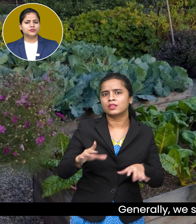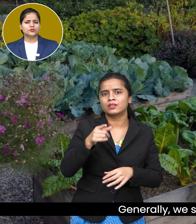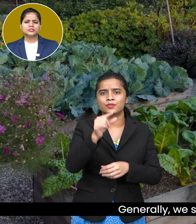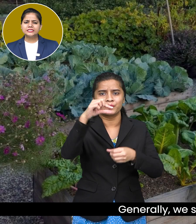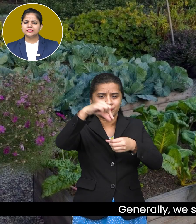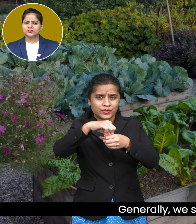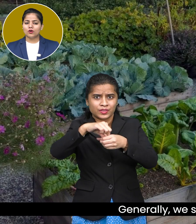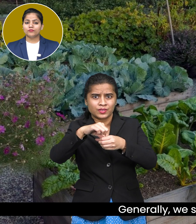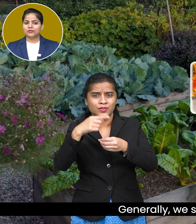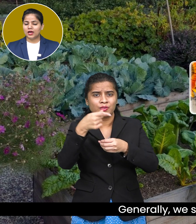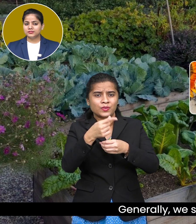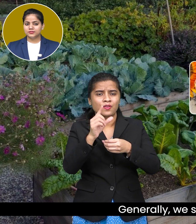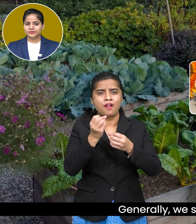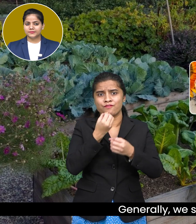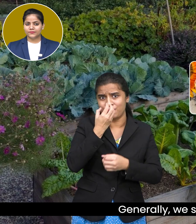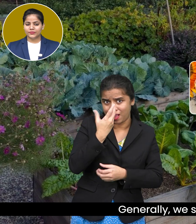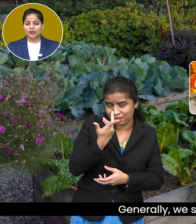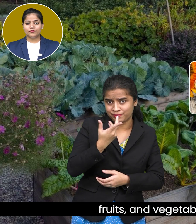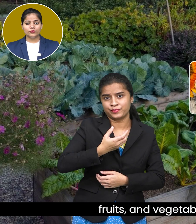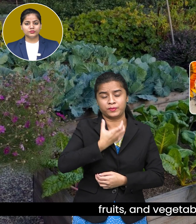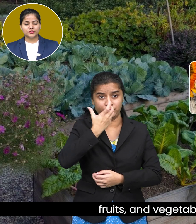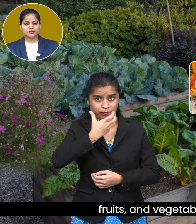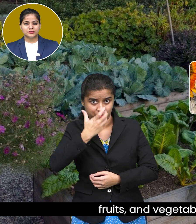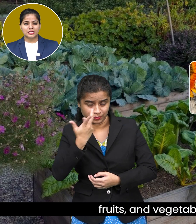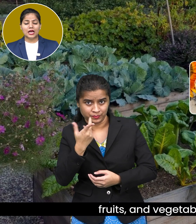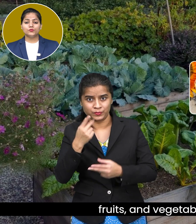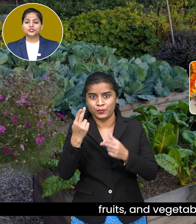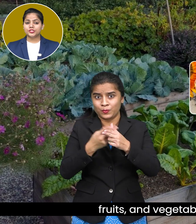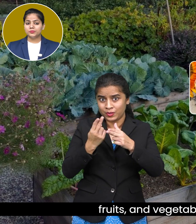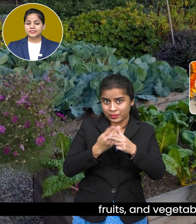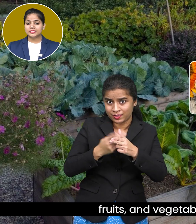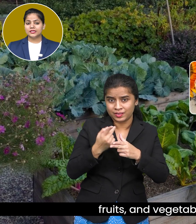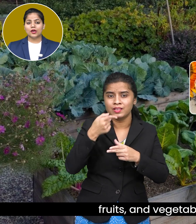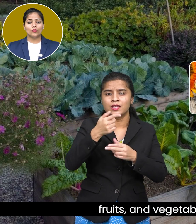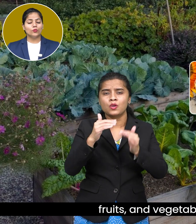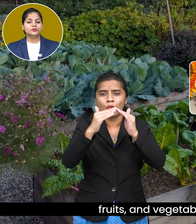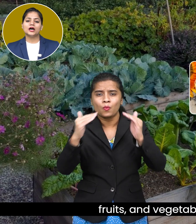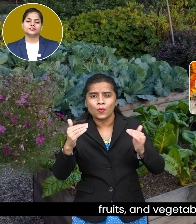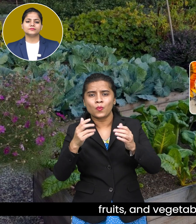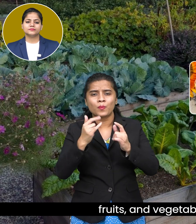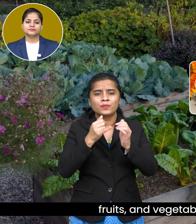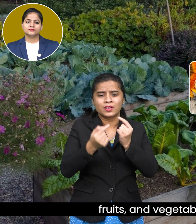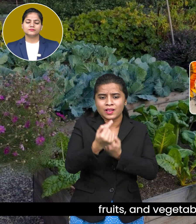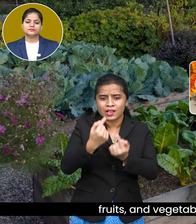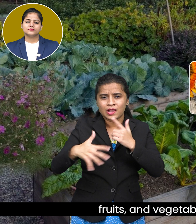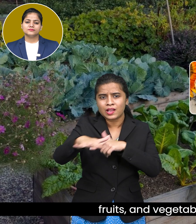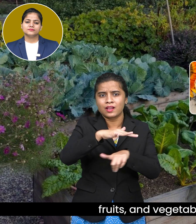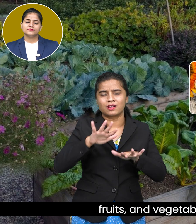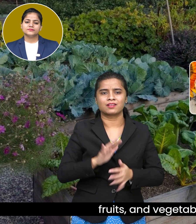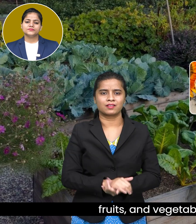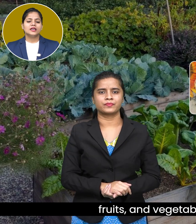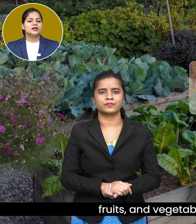Generally, we saw seeds of flowers, fruits, and vegetables in our home garden.